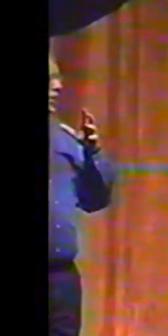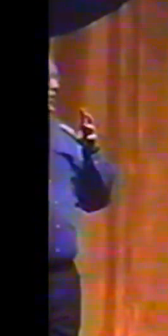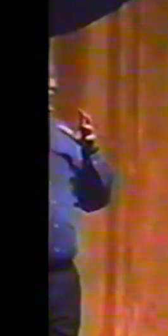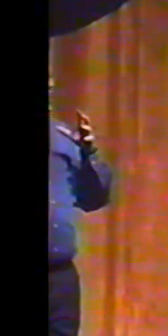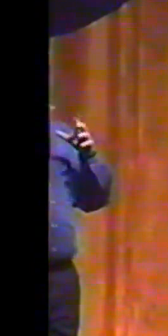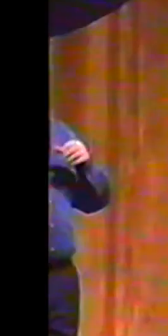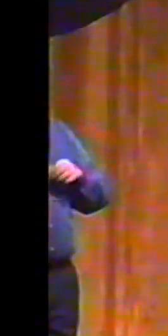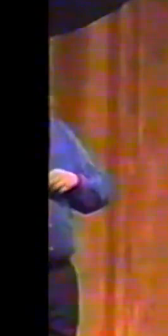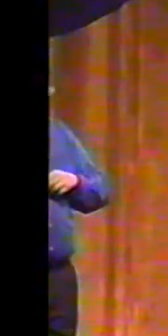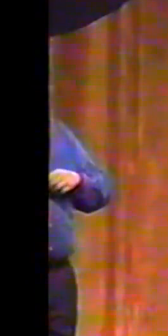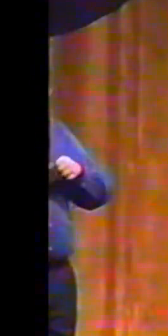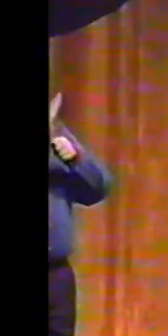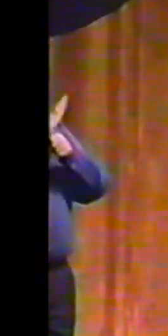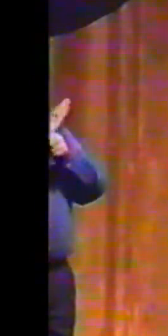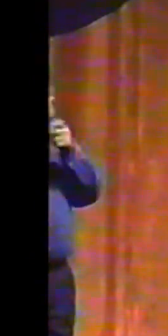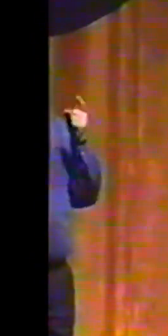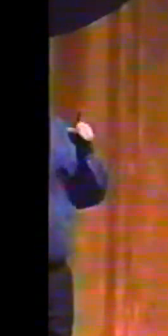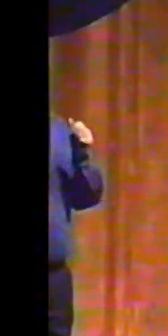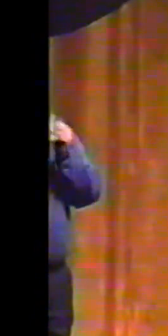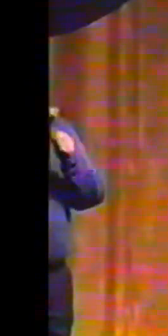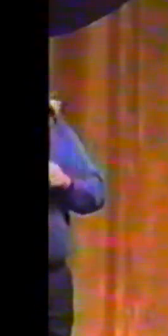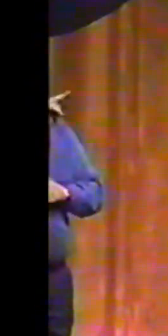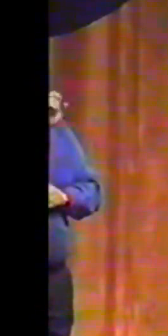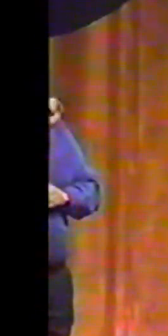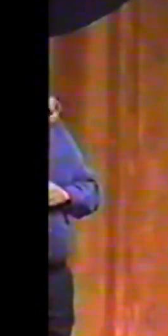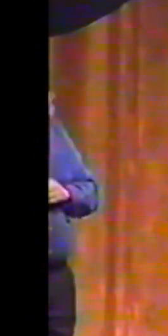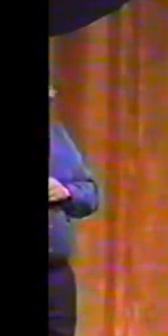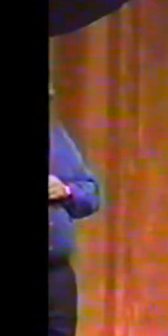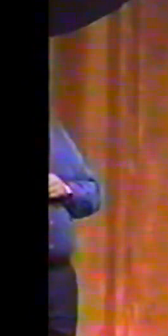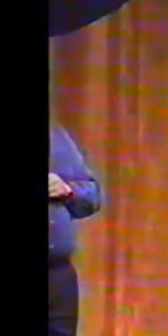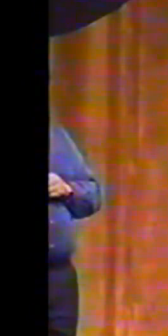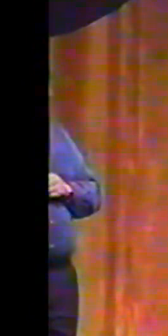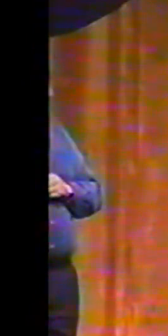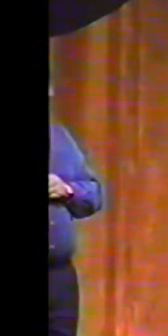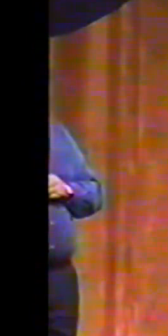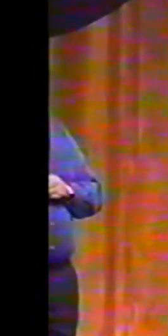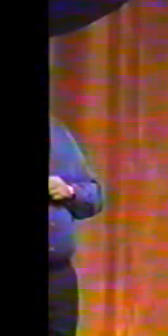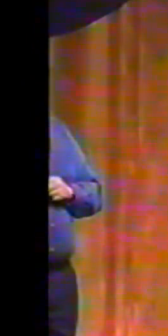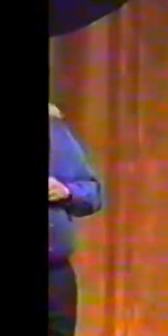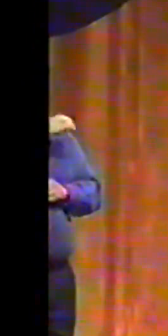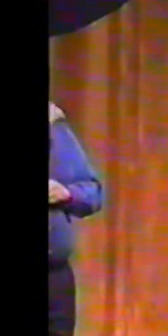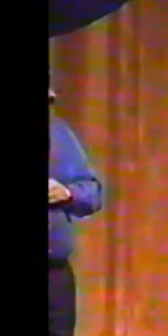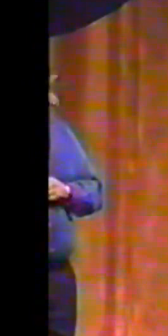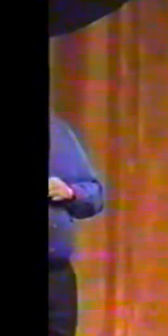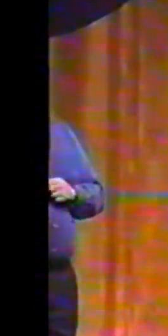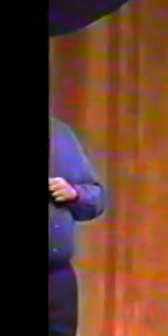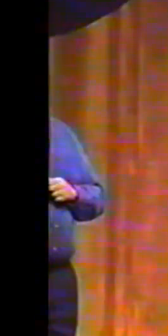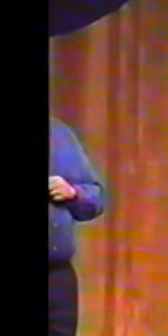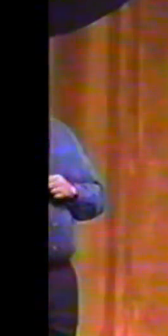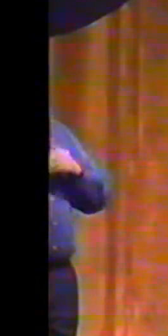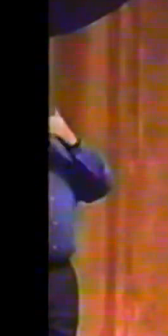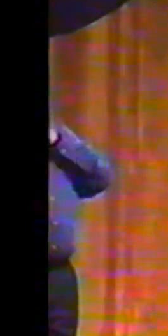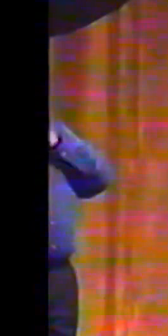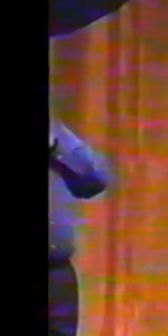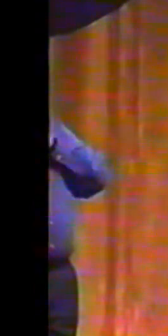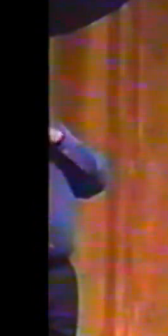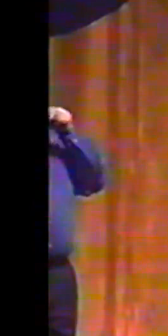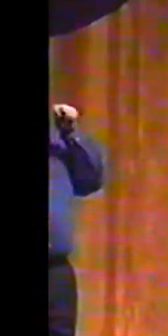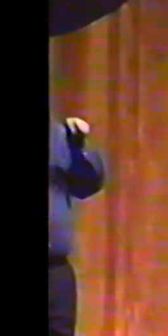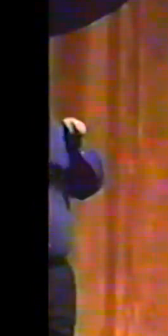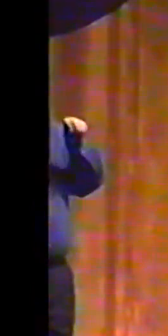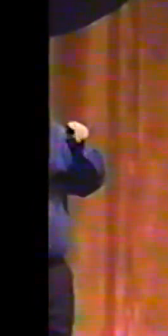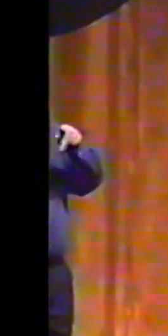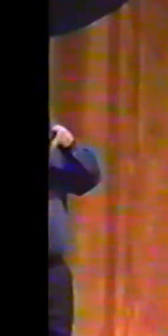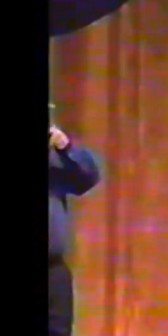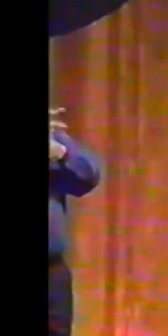to stop it or appointed any officials like to oversee it? That's a really good question. Has there been any efforts to try to stem the